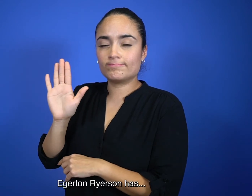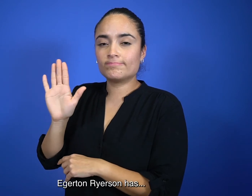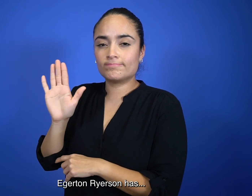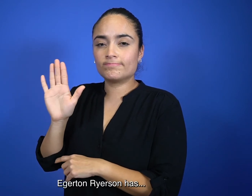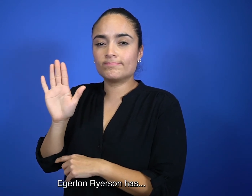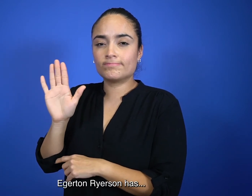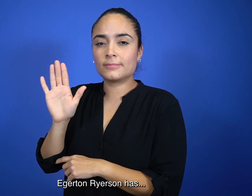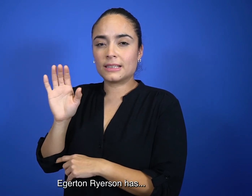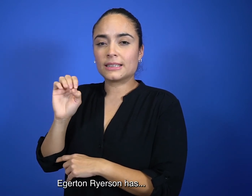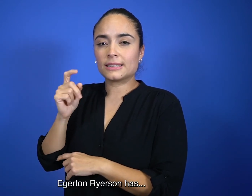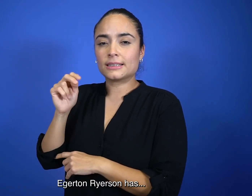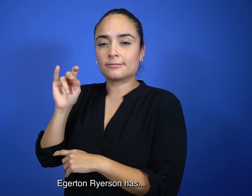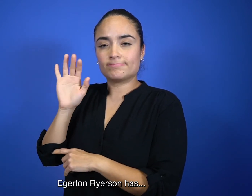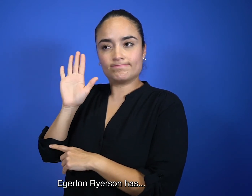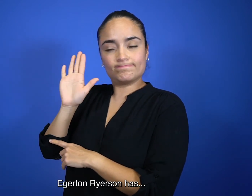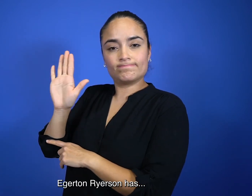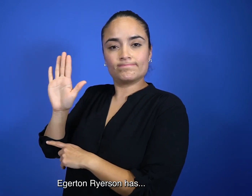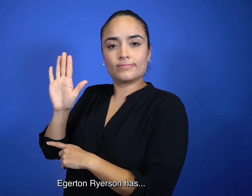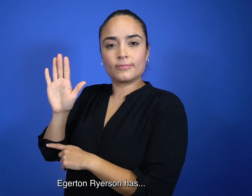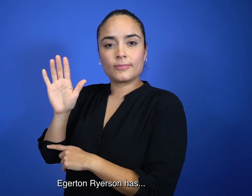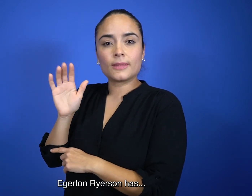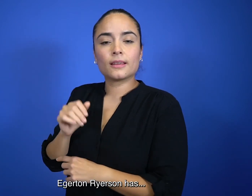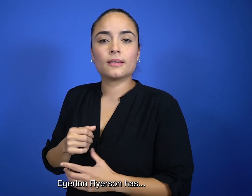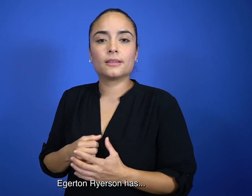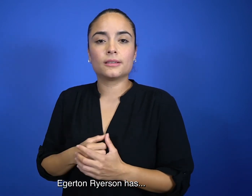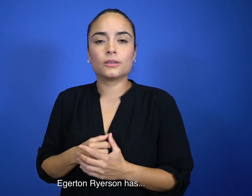Edgerton Ryerson has,